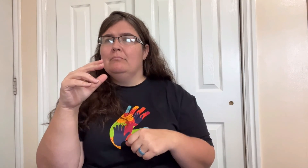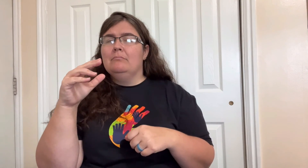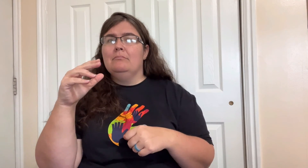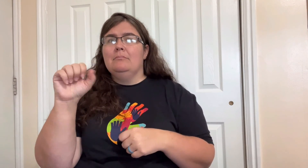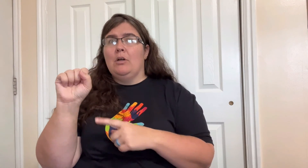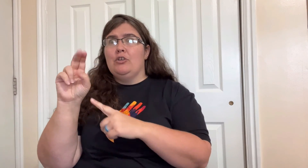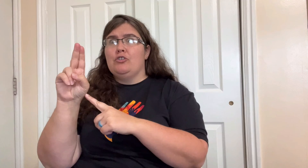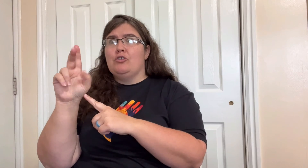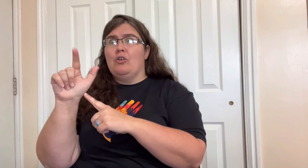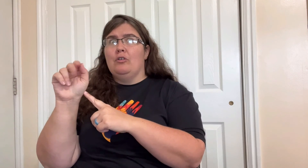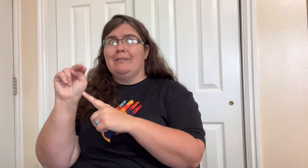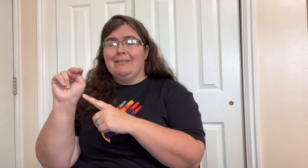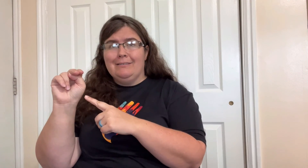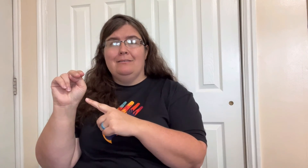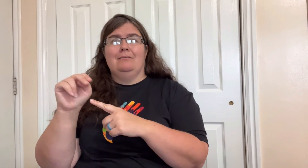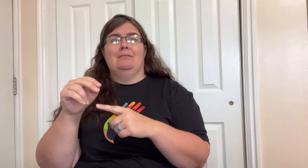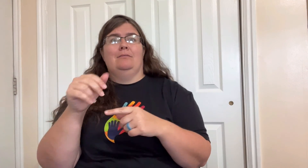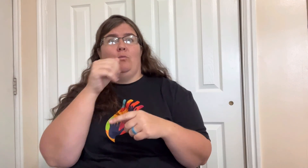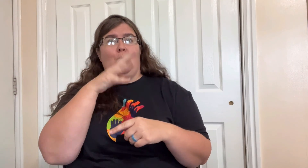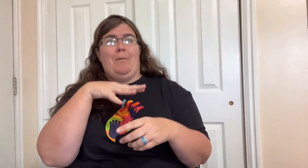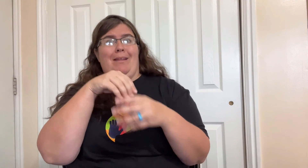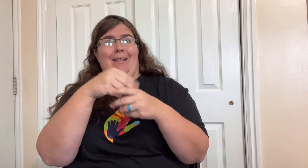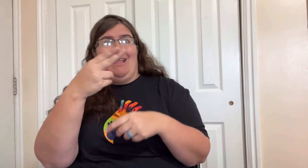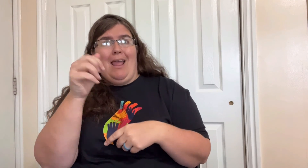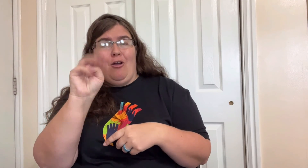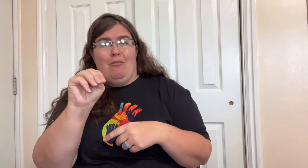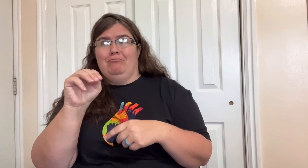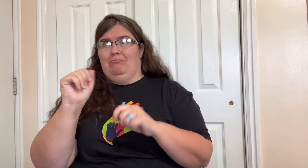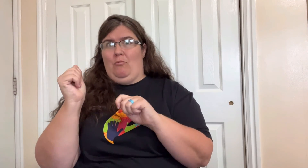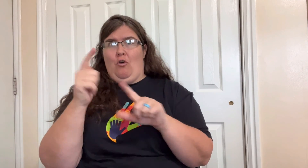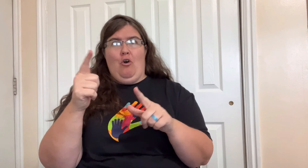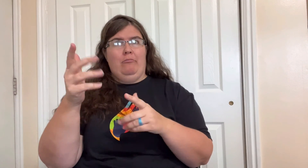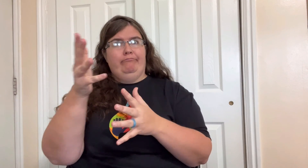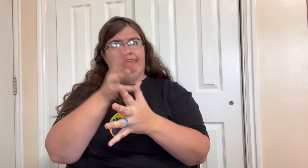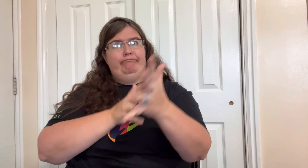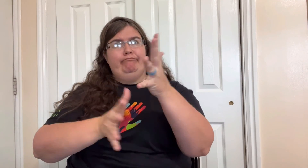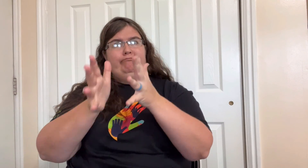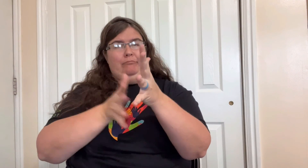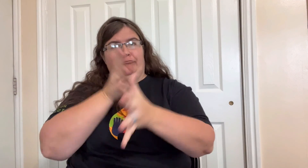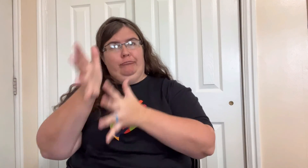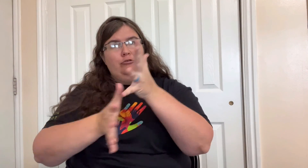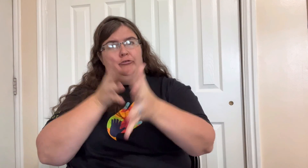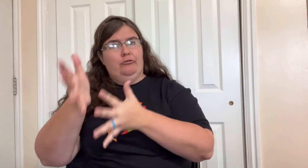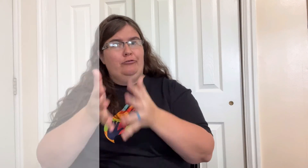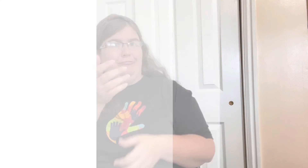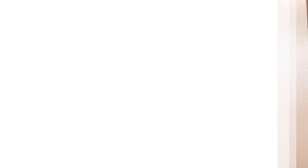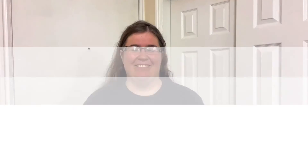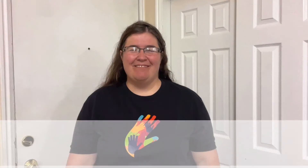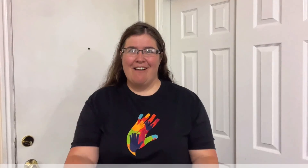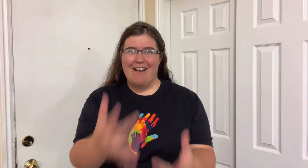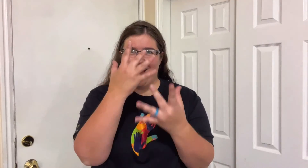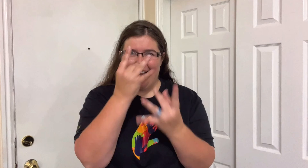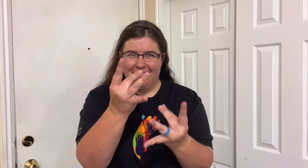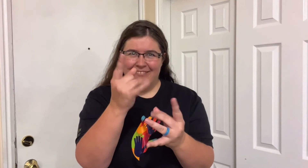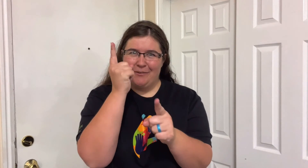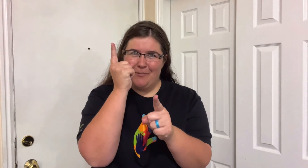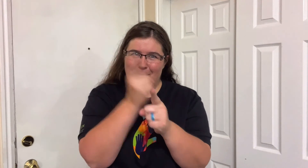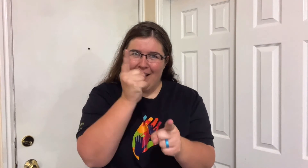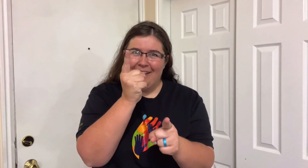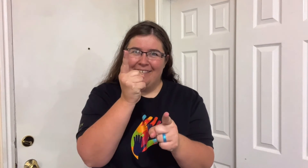No, it was used by the Sultan and the women in the harem. They all learned to sign. So it's super fascinating,